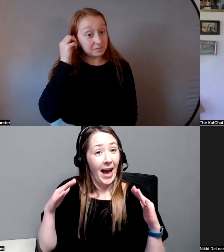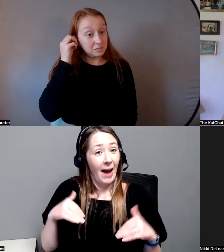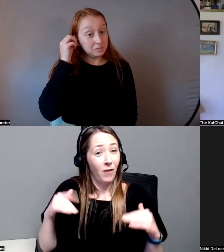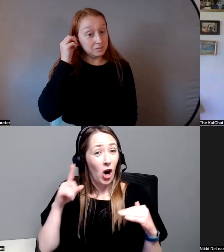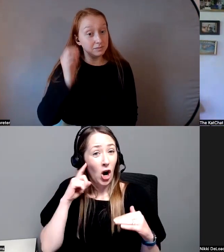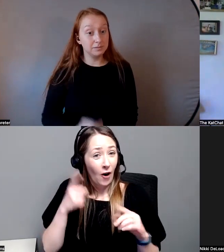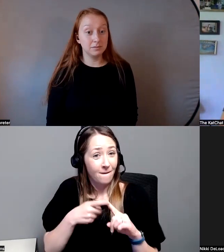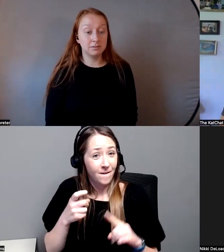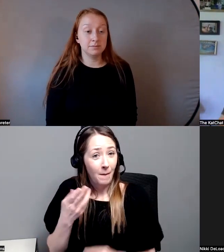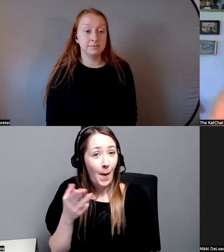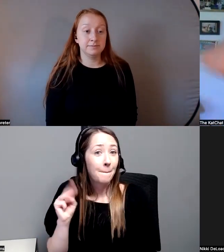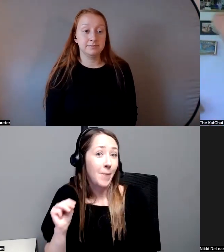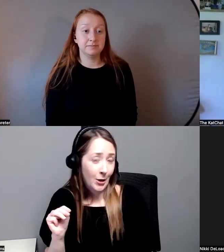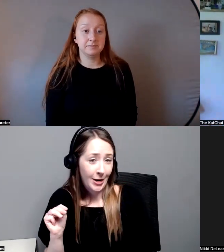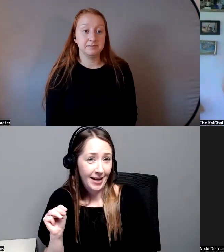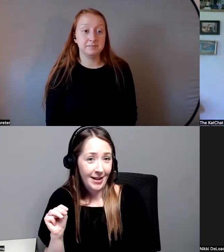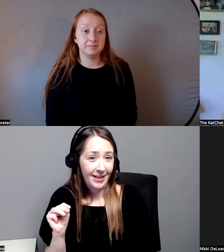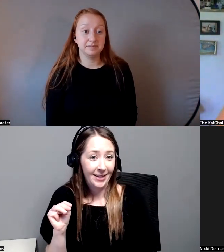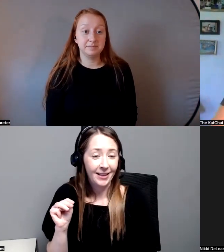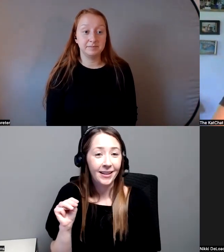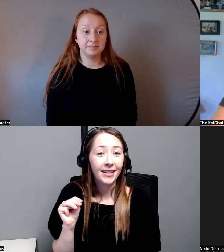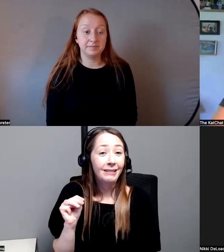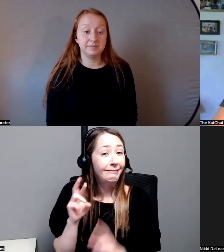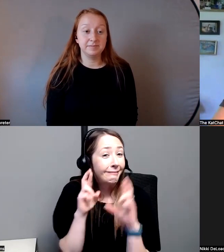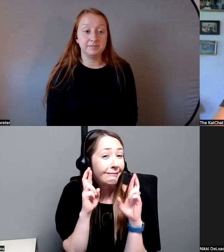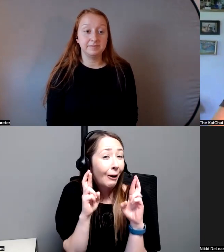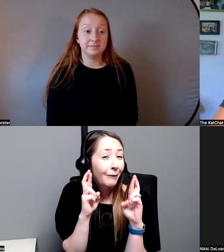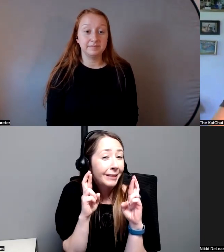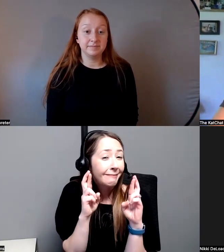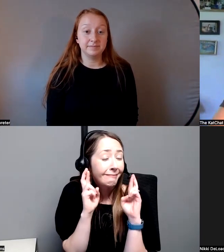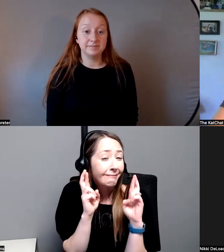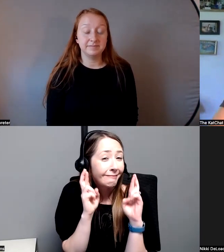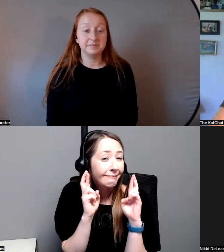about a Christmas movie. So hopefully,